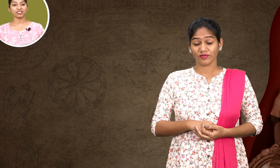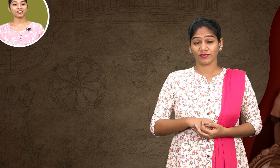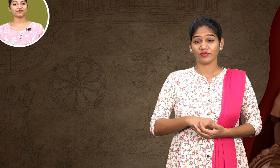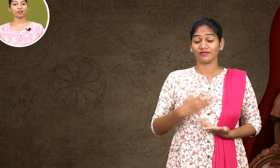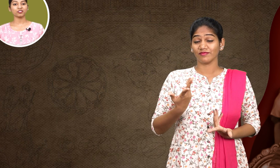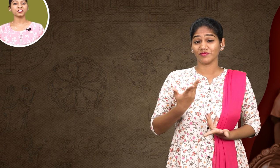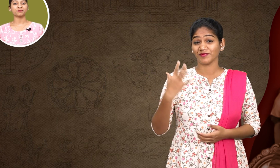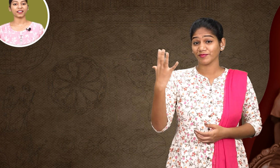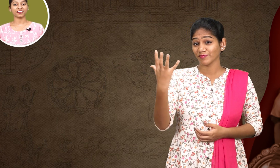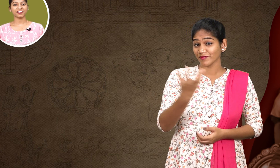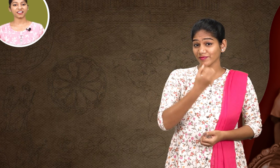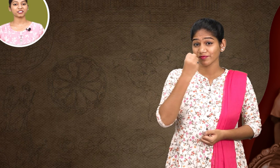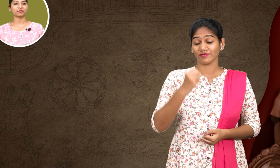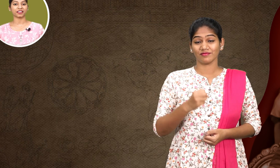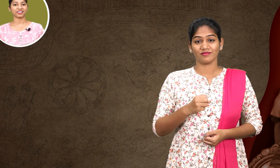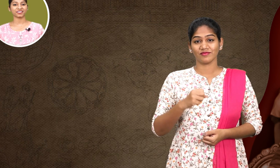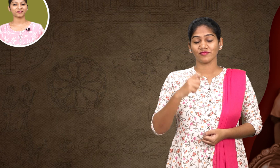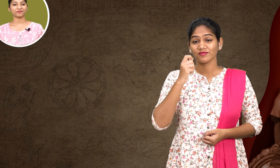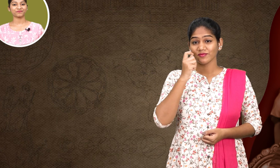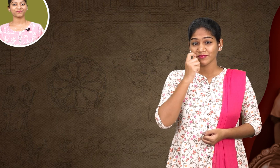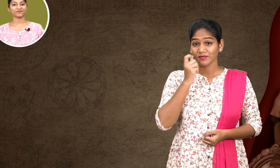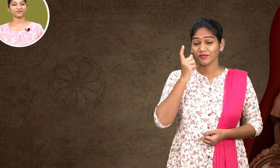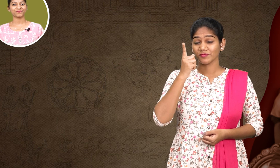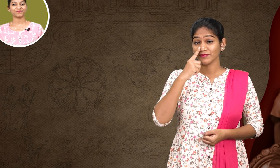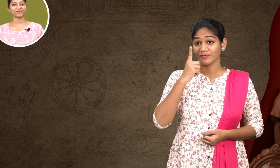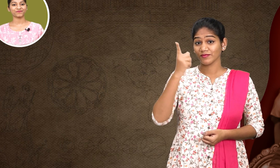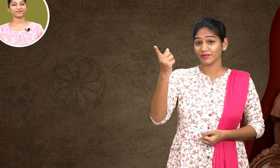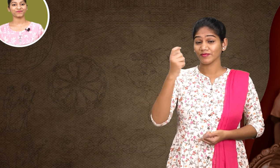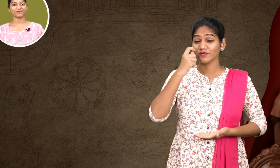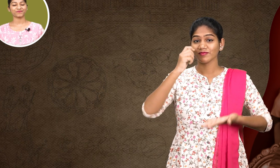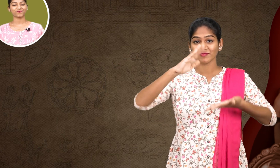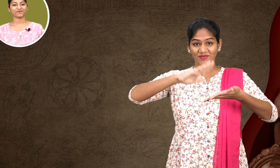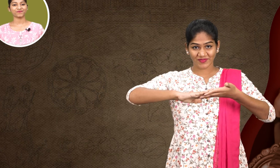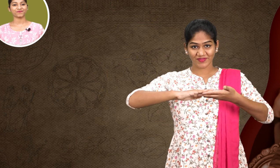which was founded by her husband.